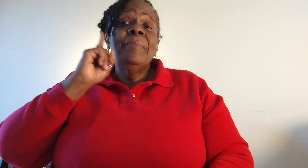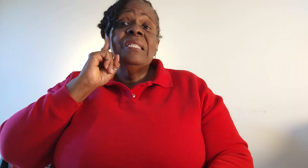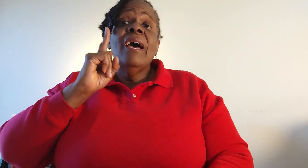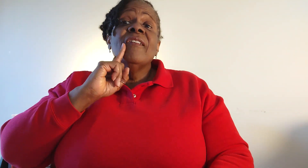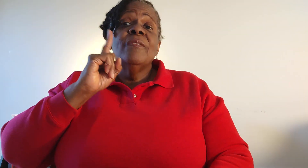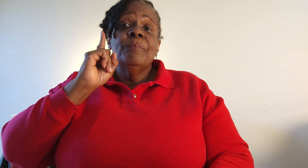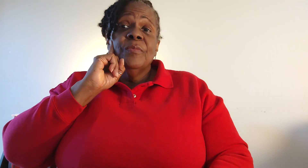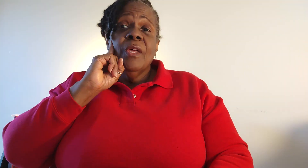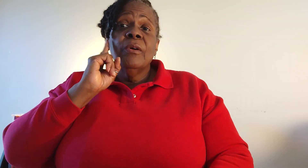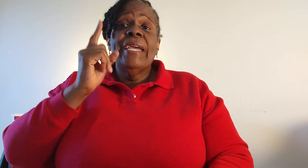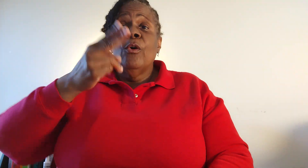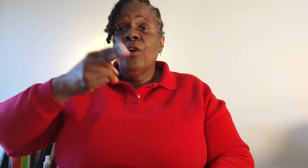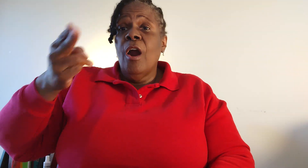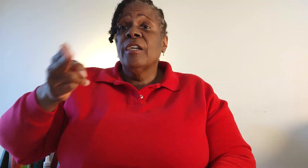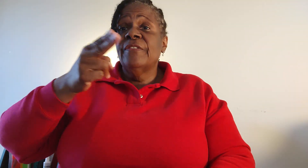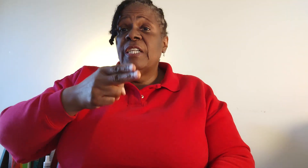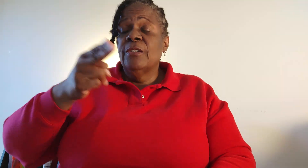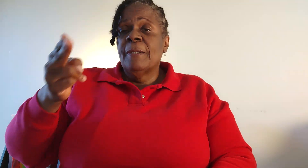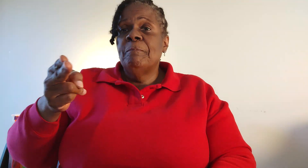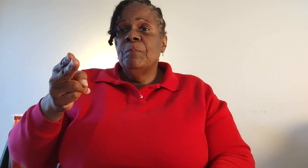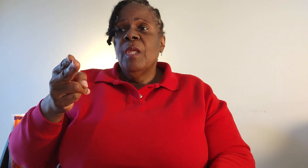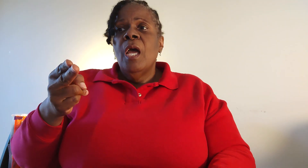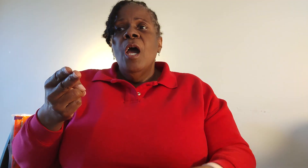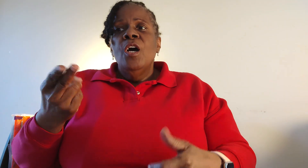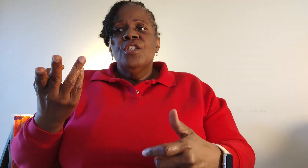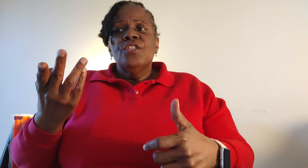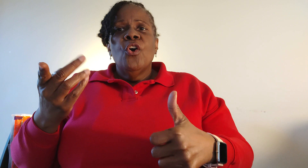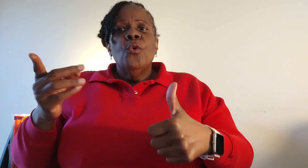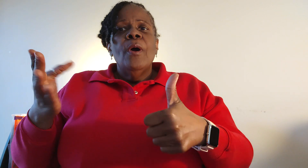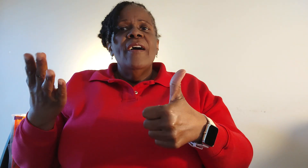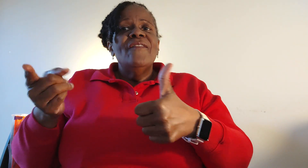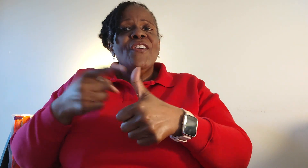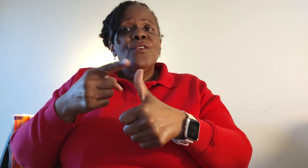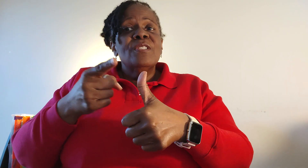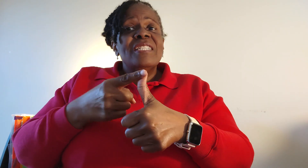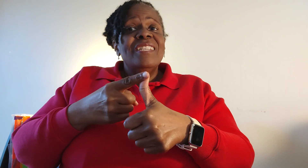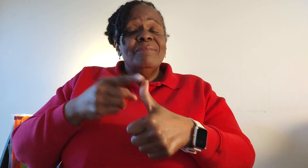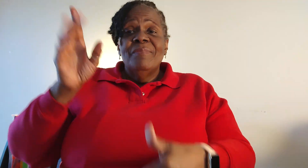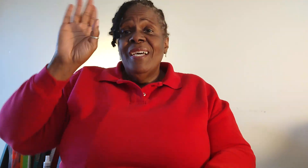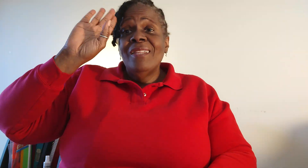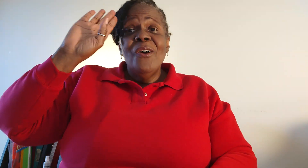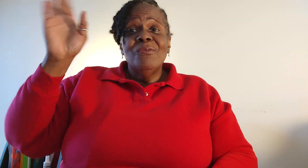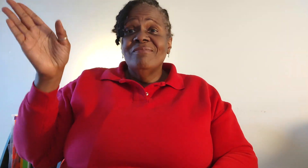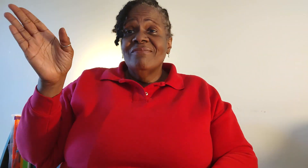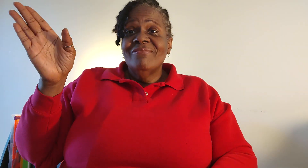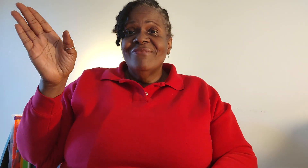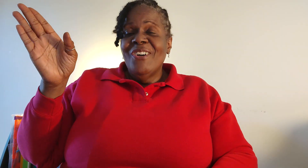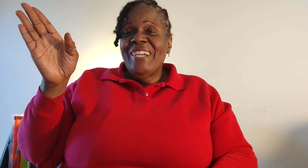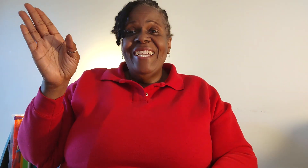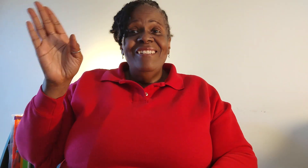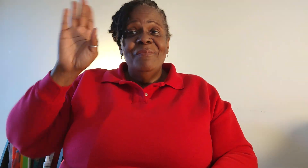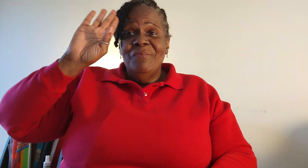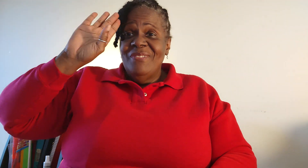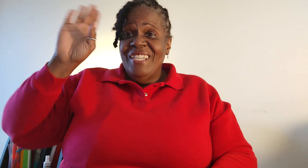deaf, okay, or hard of hearing. So first, hello, okay,